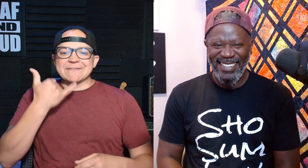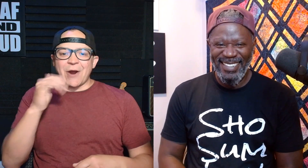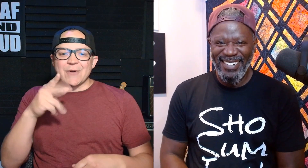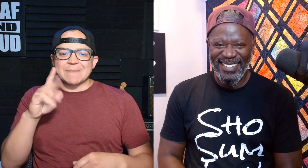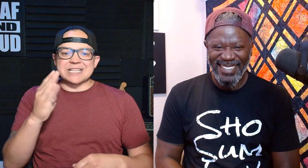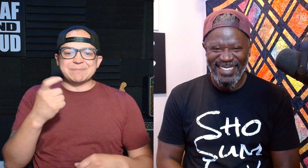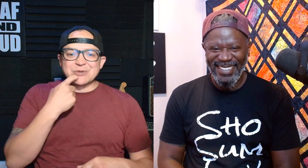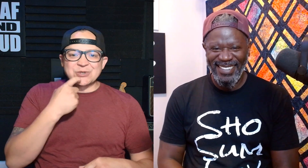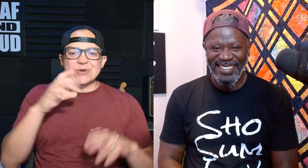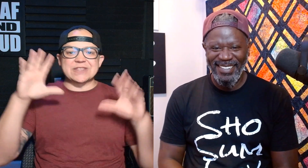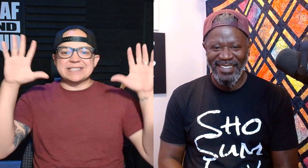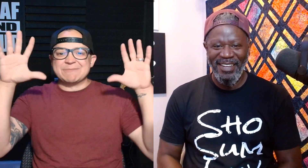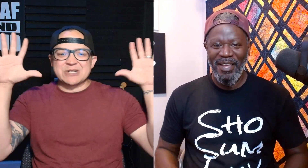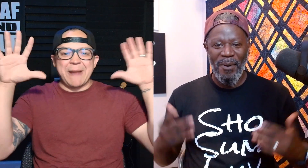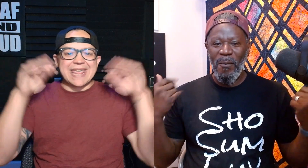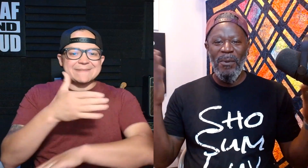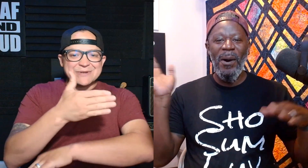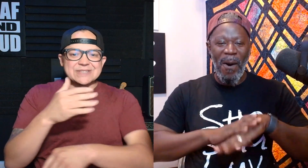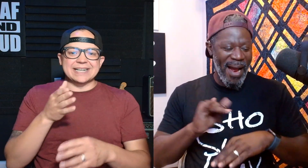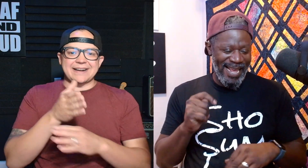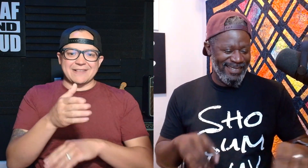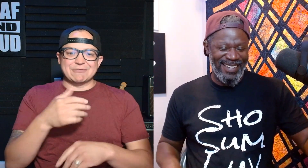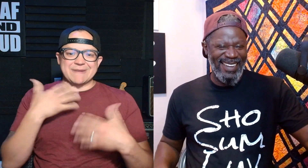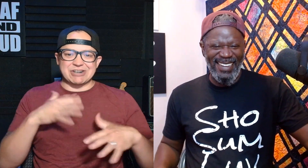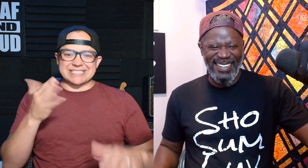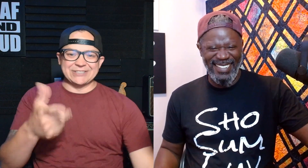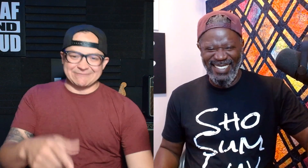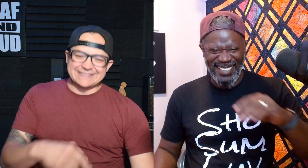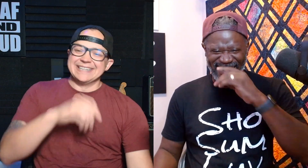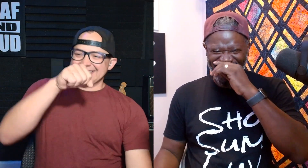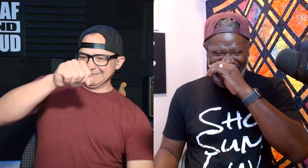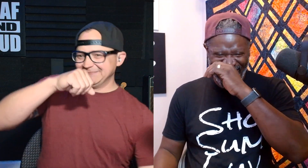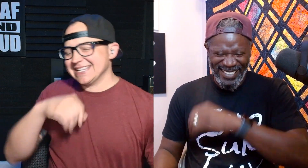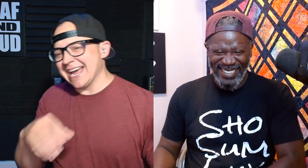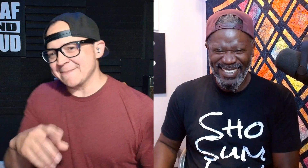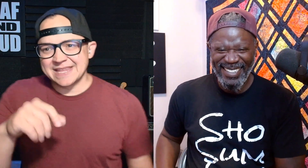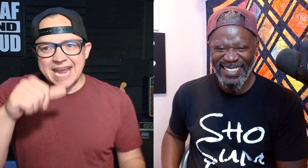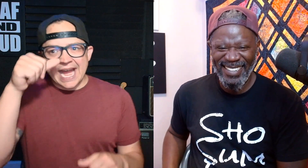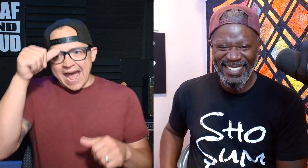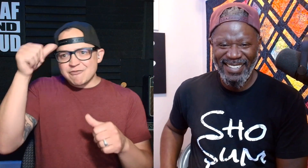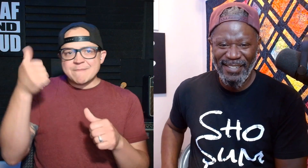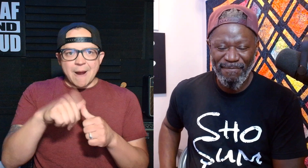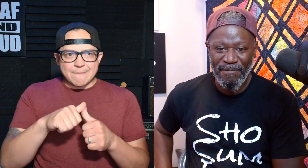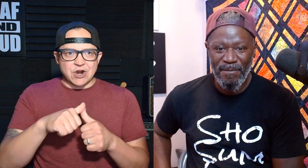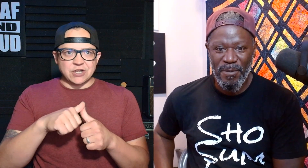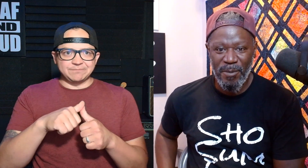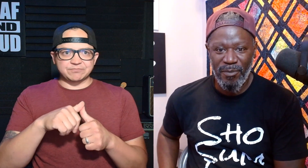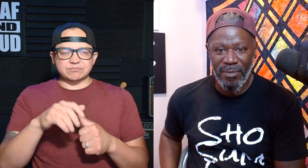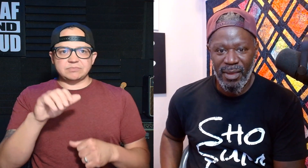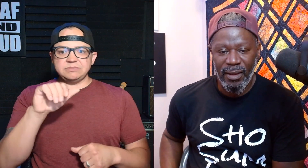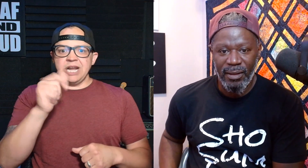hooked my phone up to the Bluetooth and was banging music on it. through my dressing room. Yeah. And I